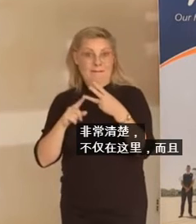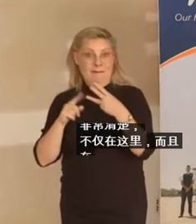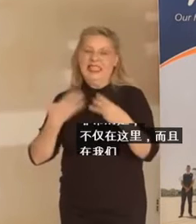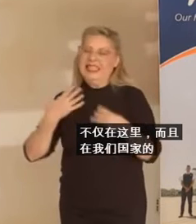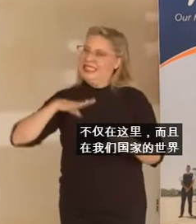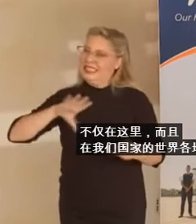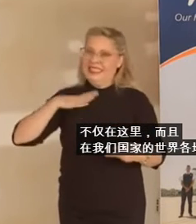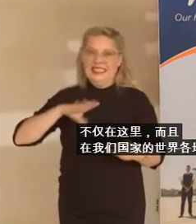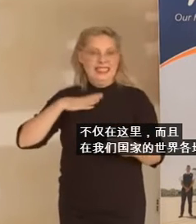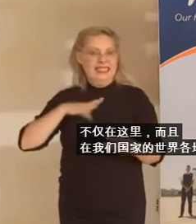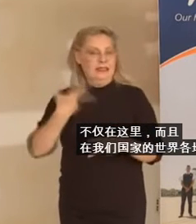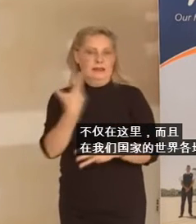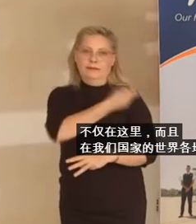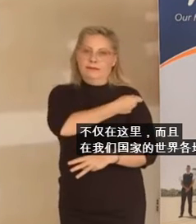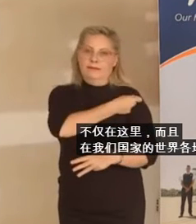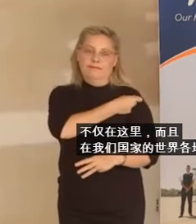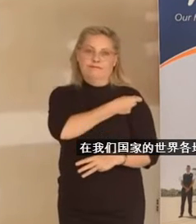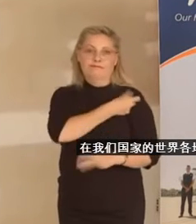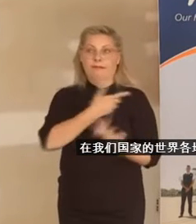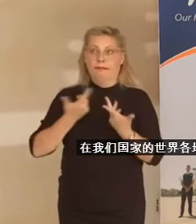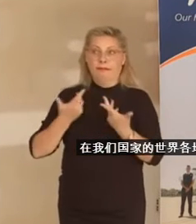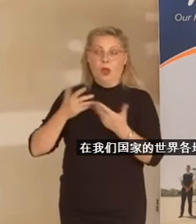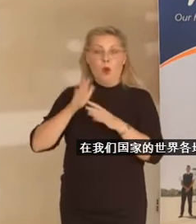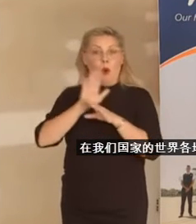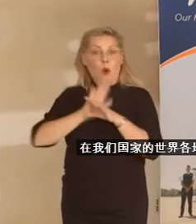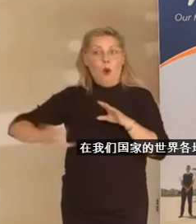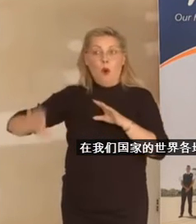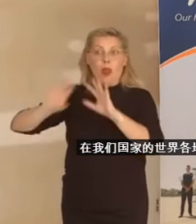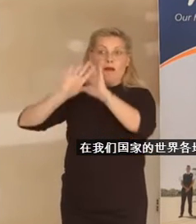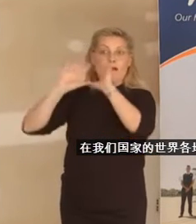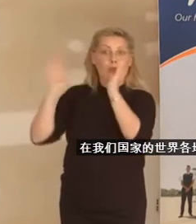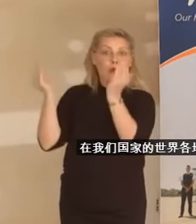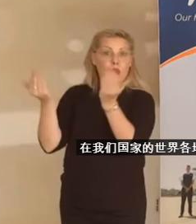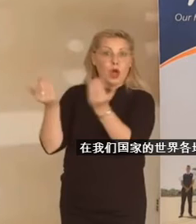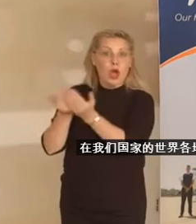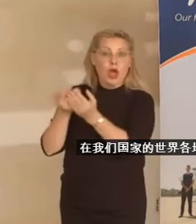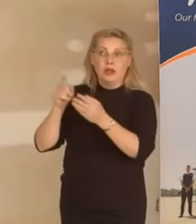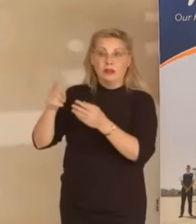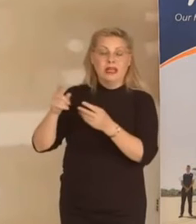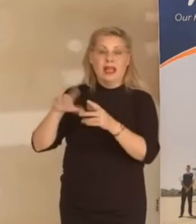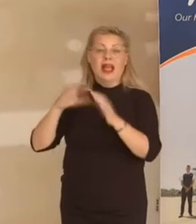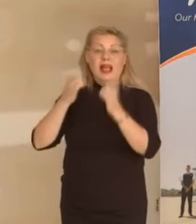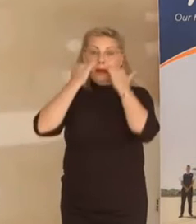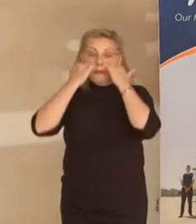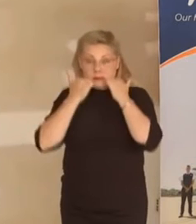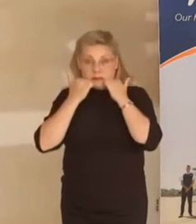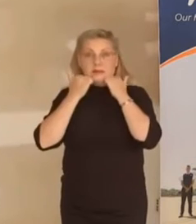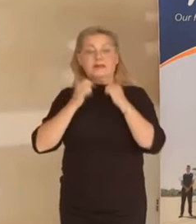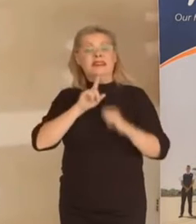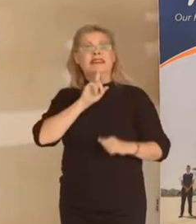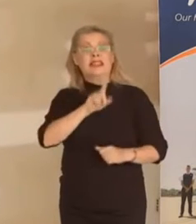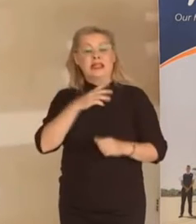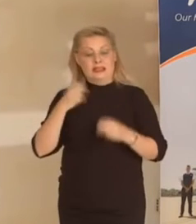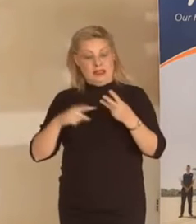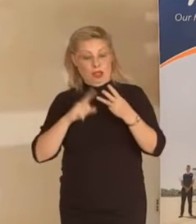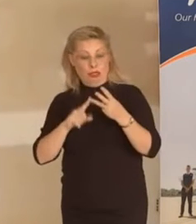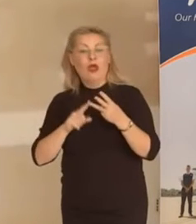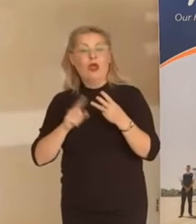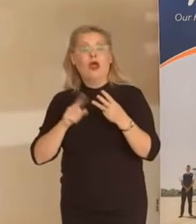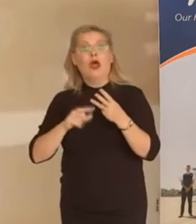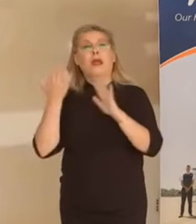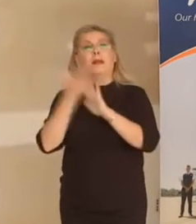world, across our country, that boosters have had a substantial impact in the reduction of hospitalisations and